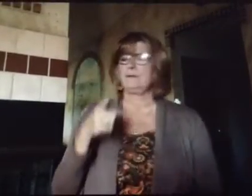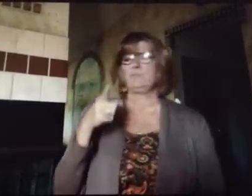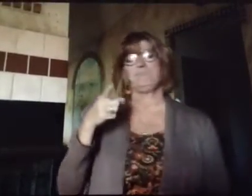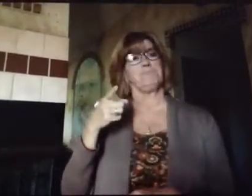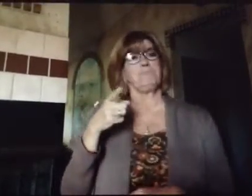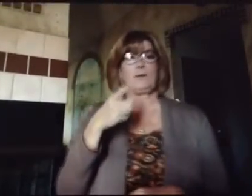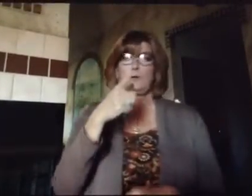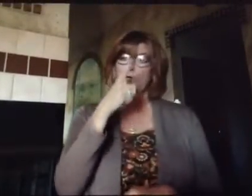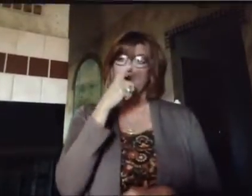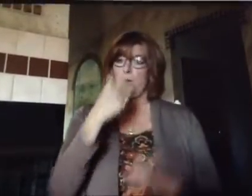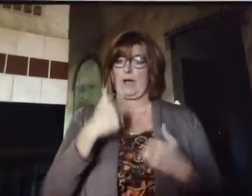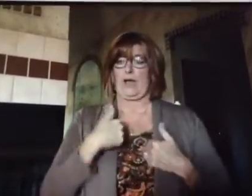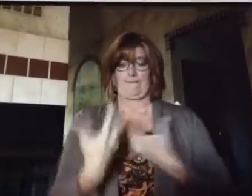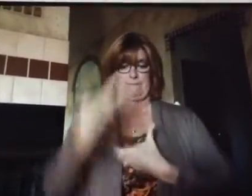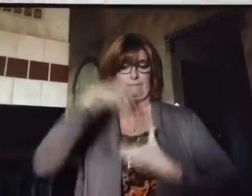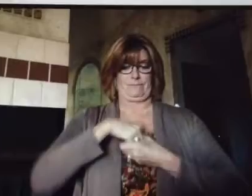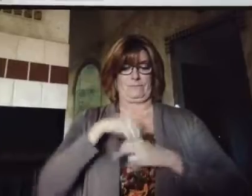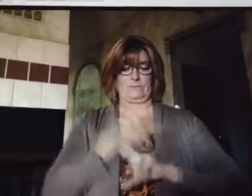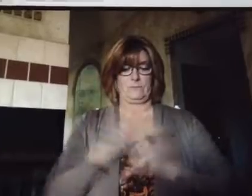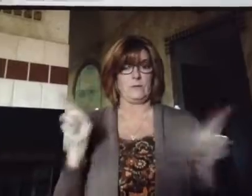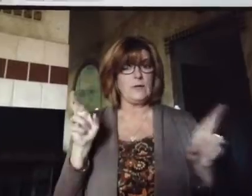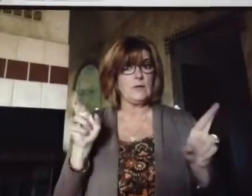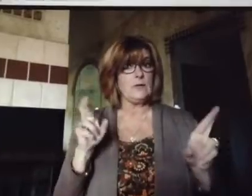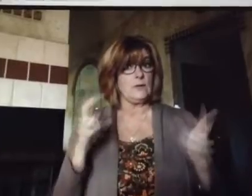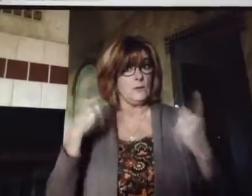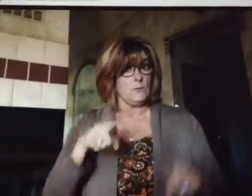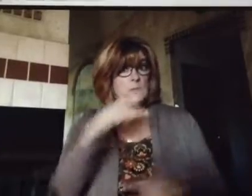have this natural talent to help you.